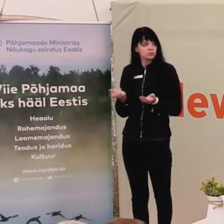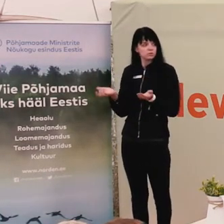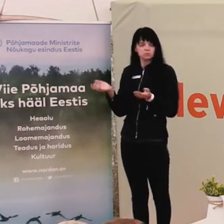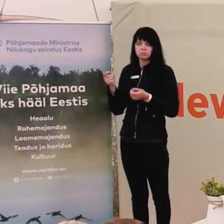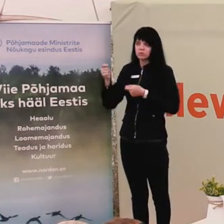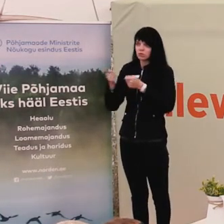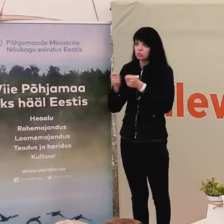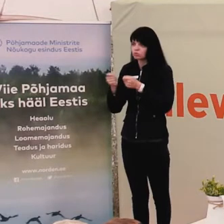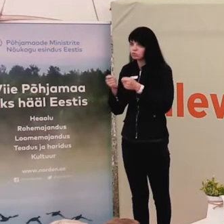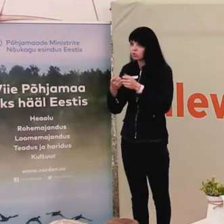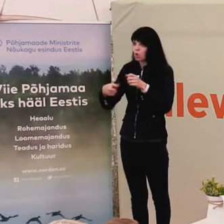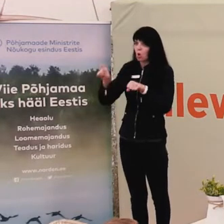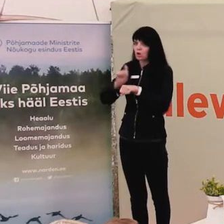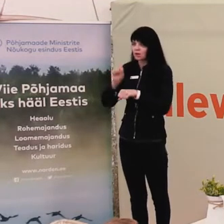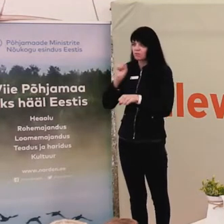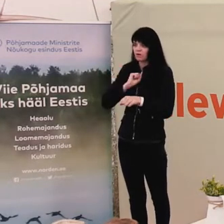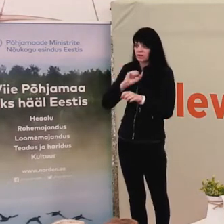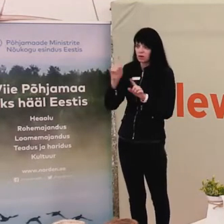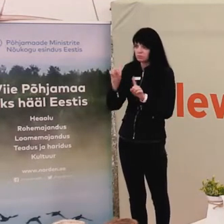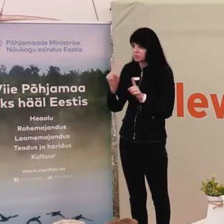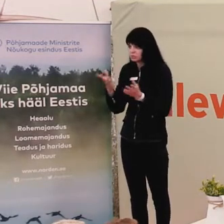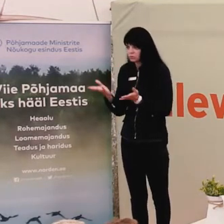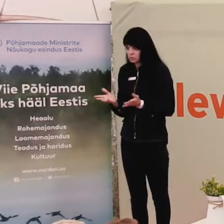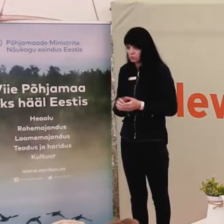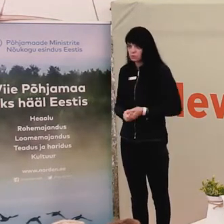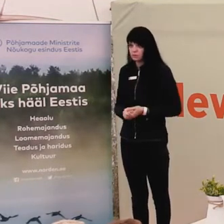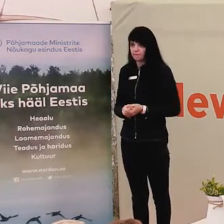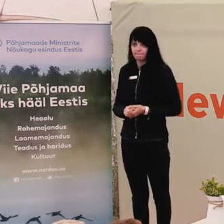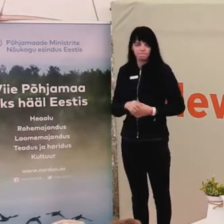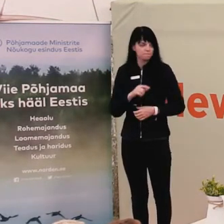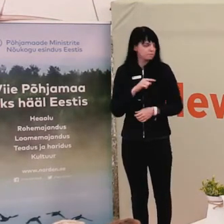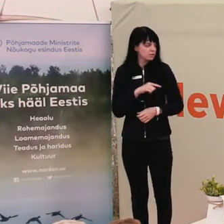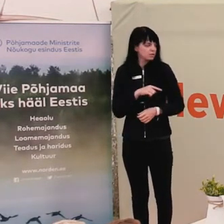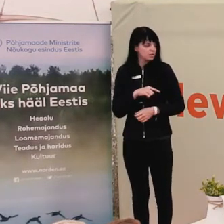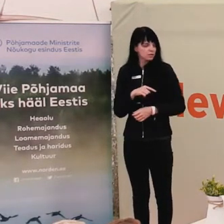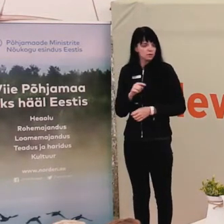and more direction from the government? No,